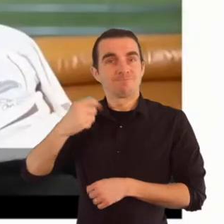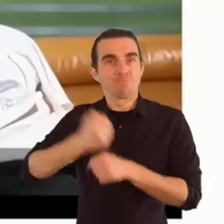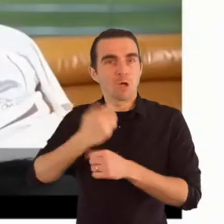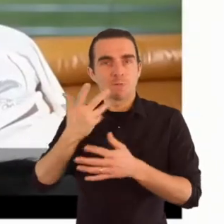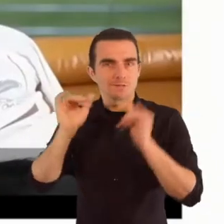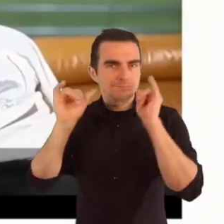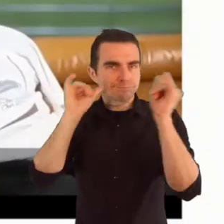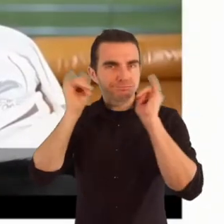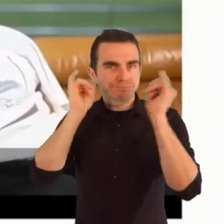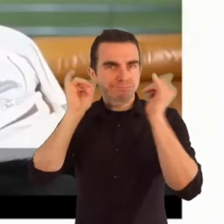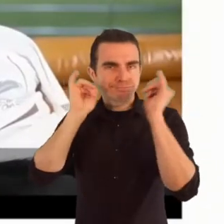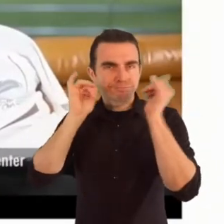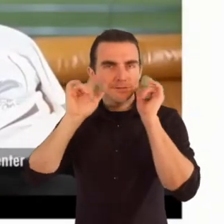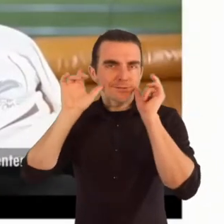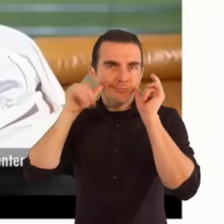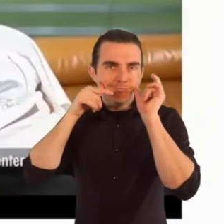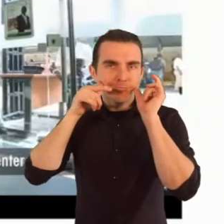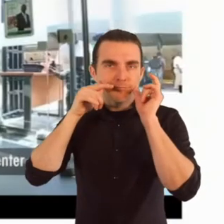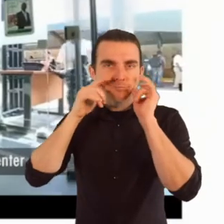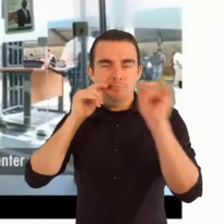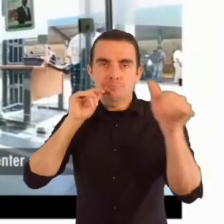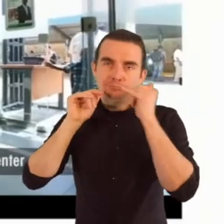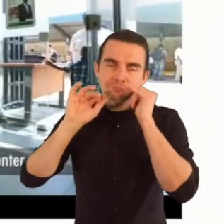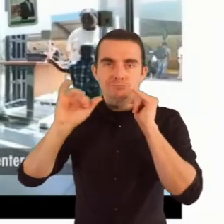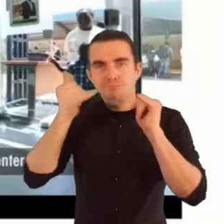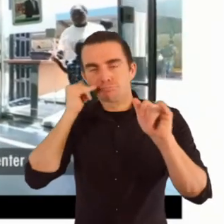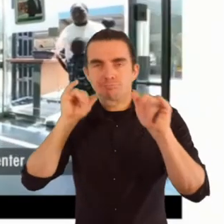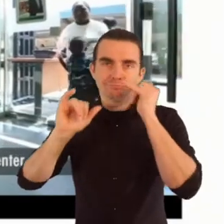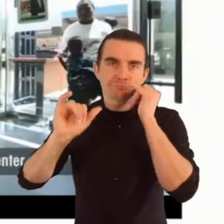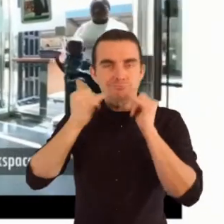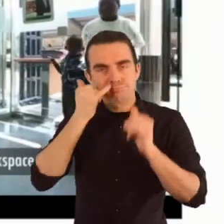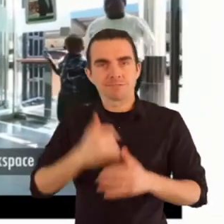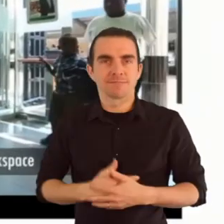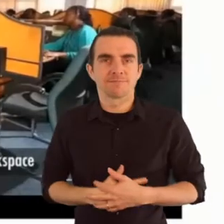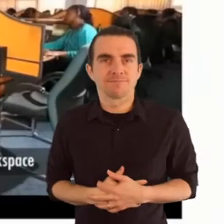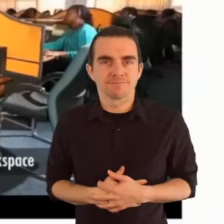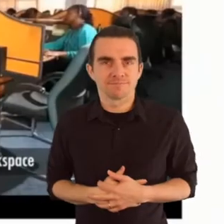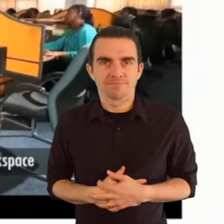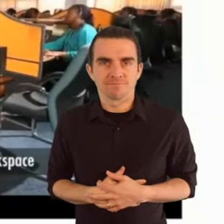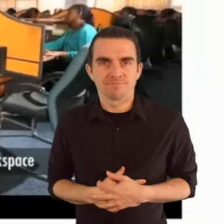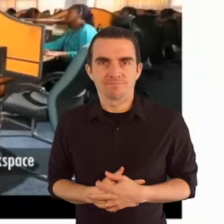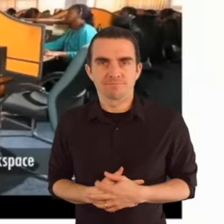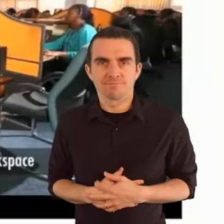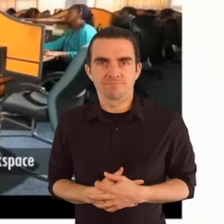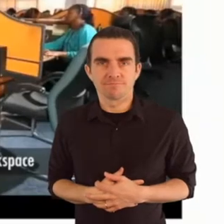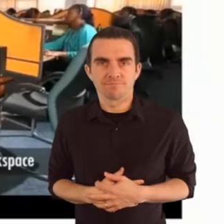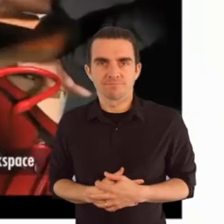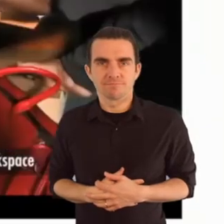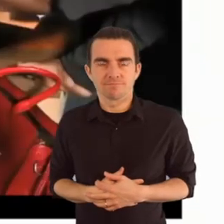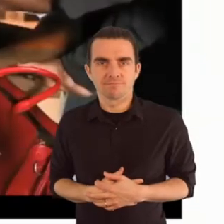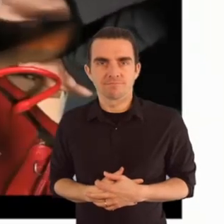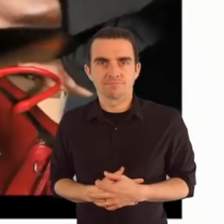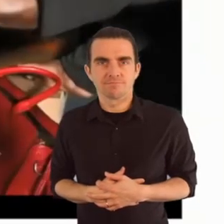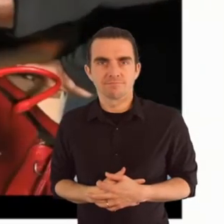Hi, my name is Miriam. I work at Safaricom call center. Welcome as we explore my